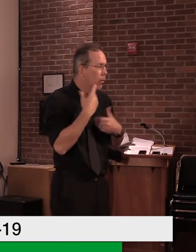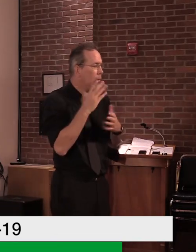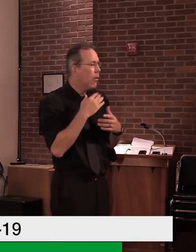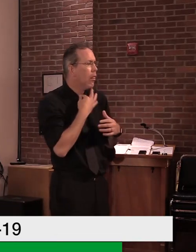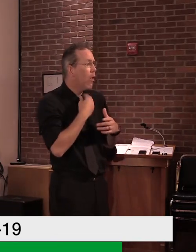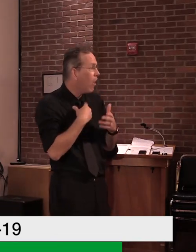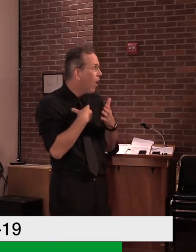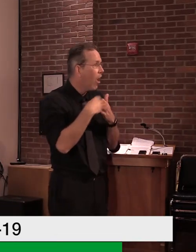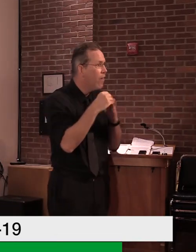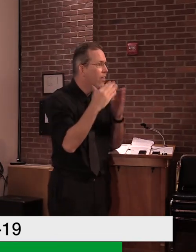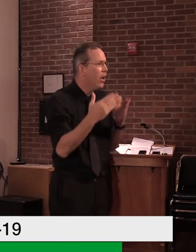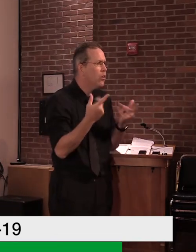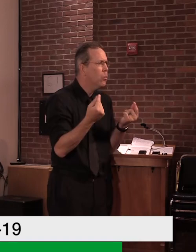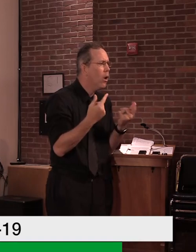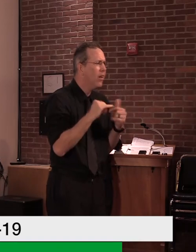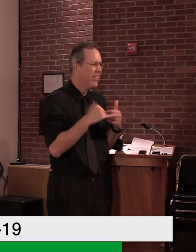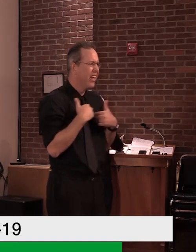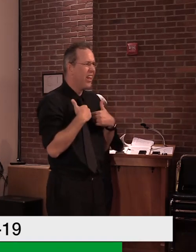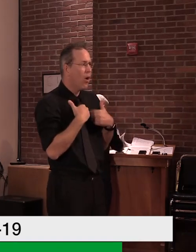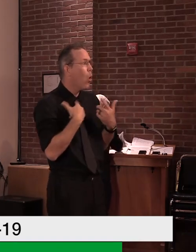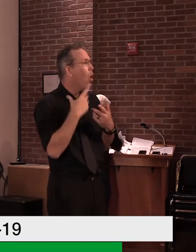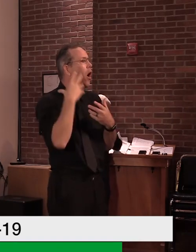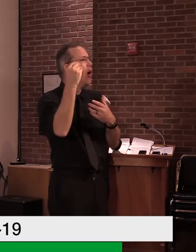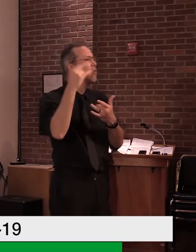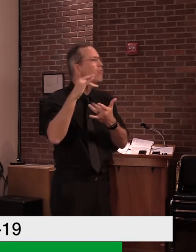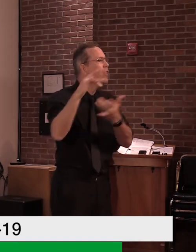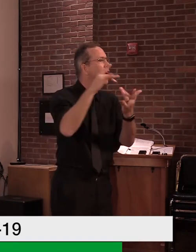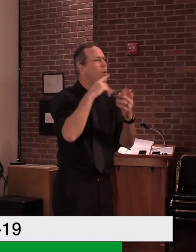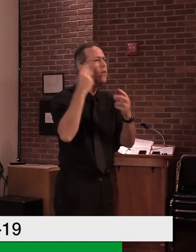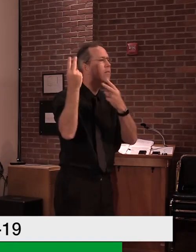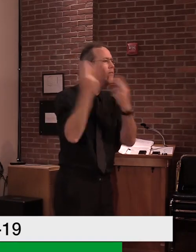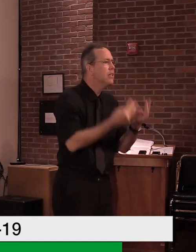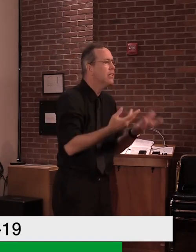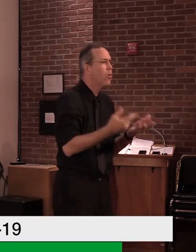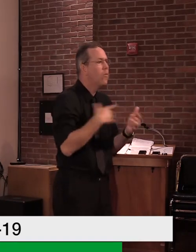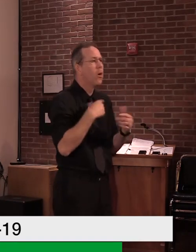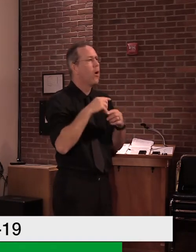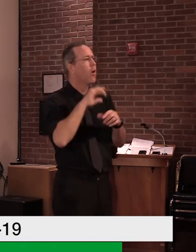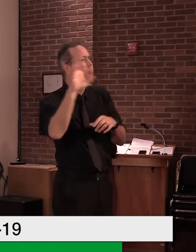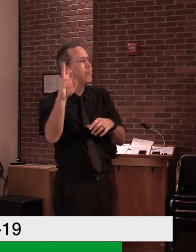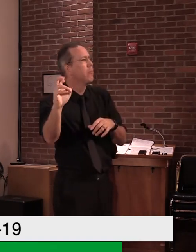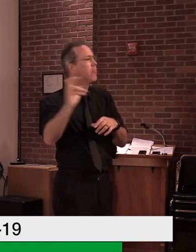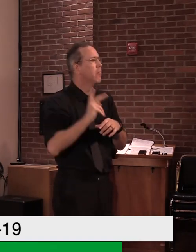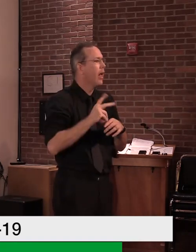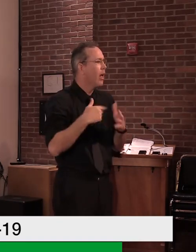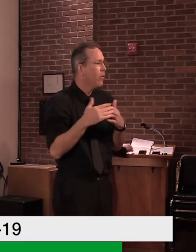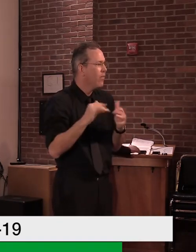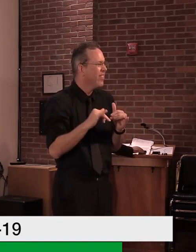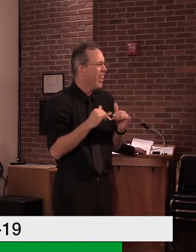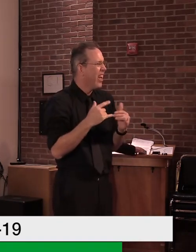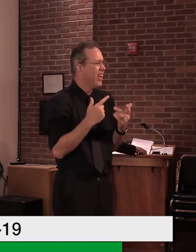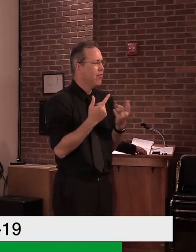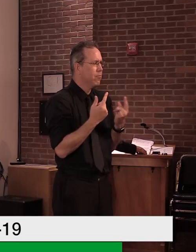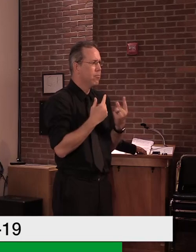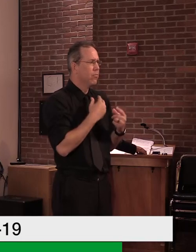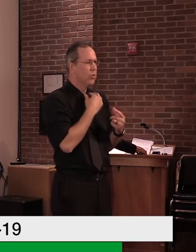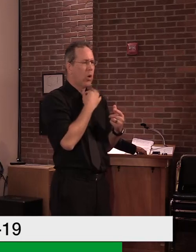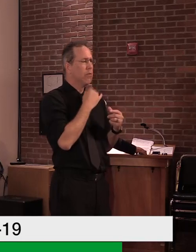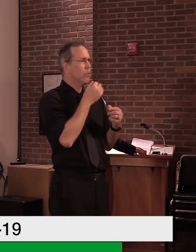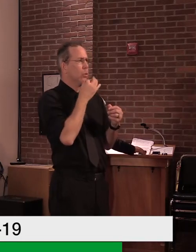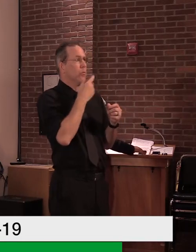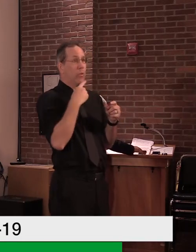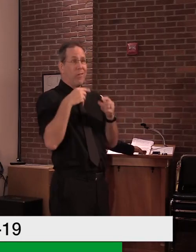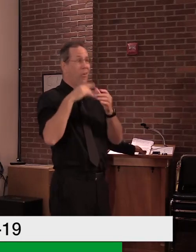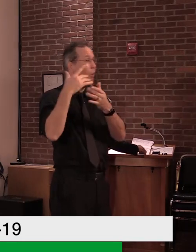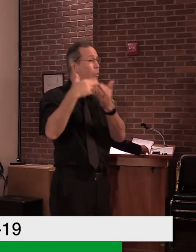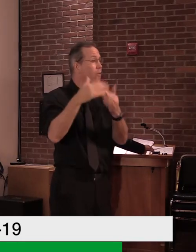and is coming back, et cetera. So, and then there's people who are being tested who just want to know, and